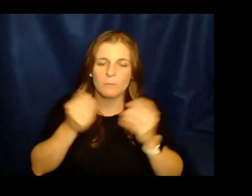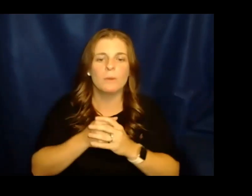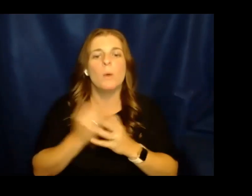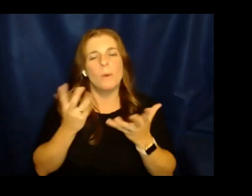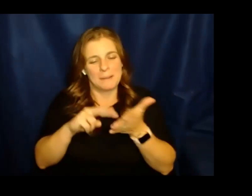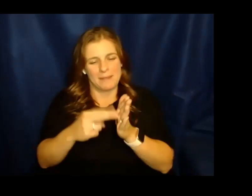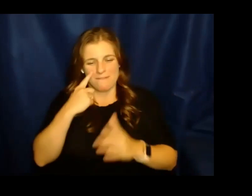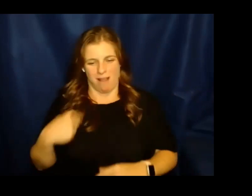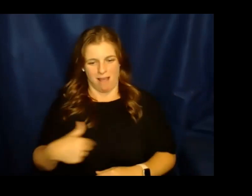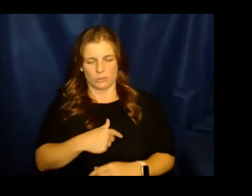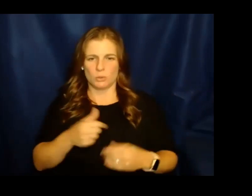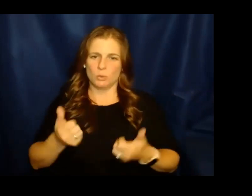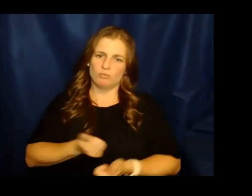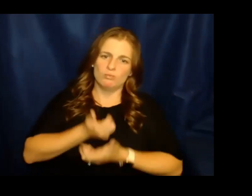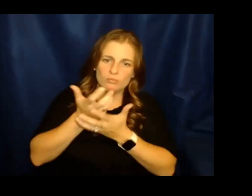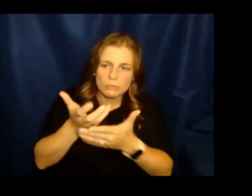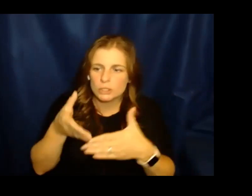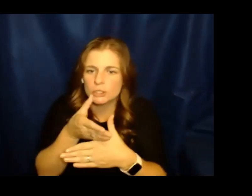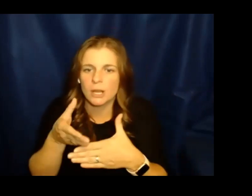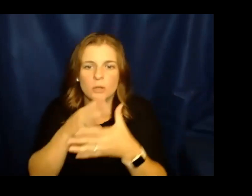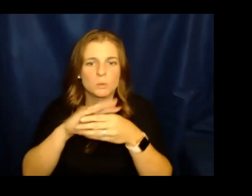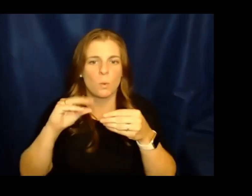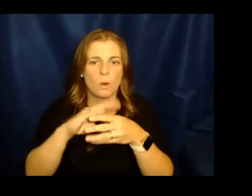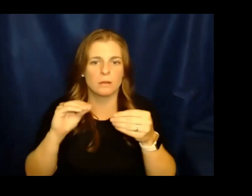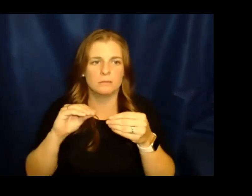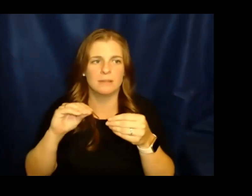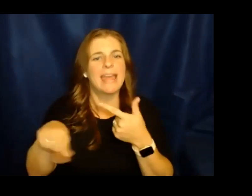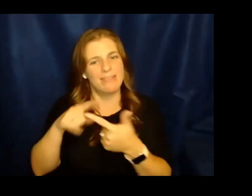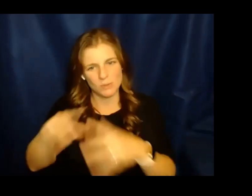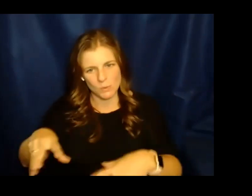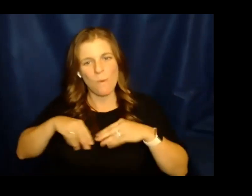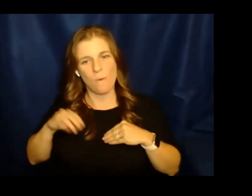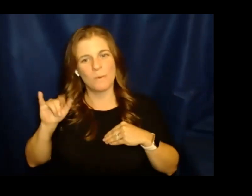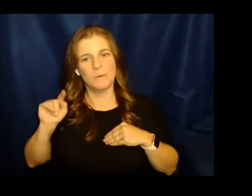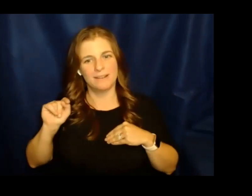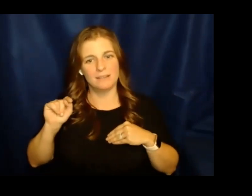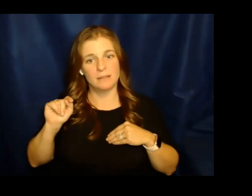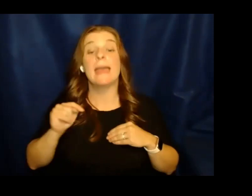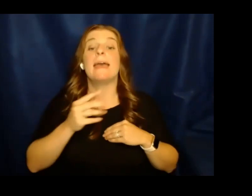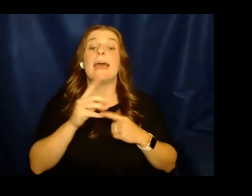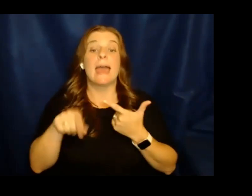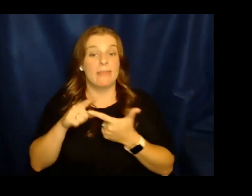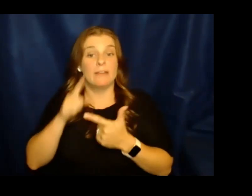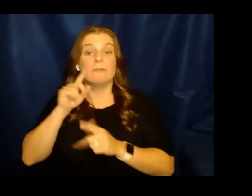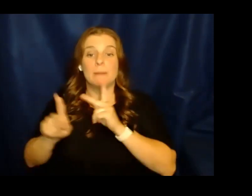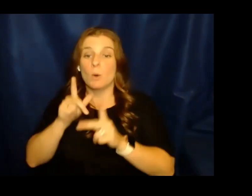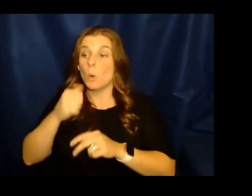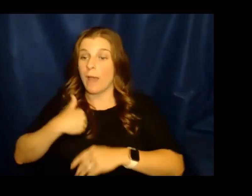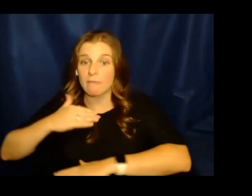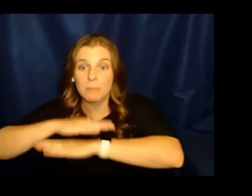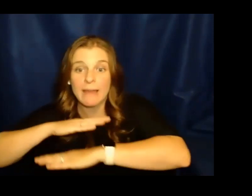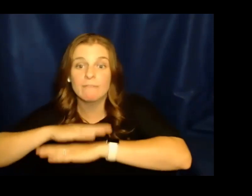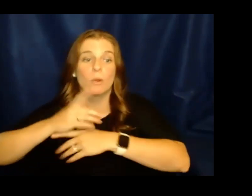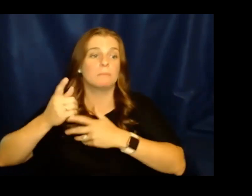to share our stories, to own them. And for those of us who have organizations and platforms and